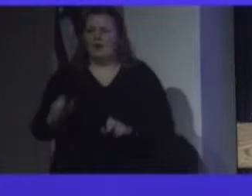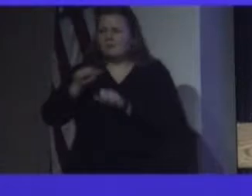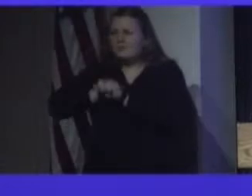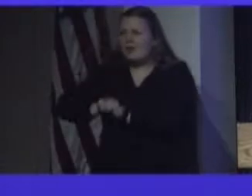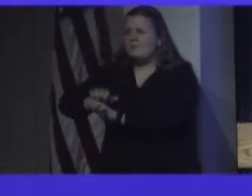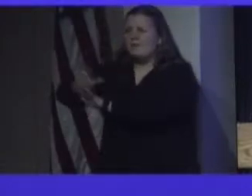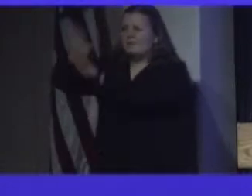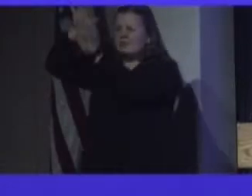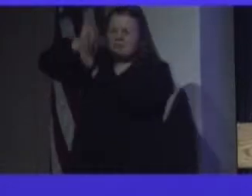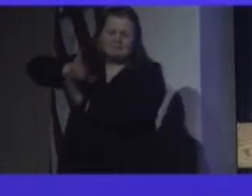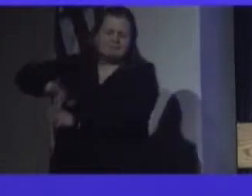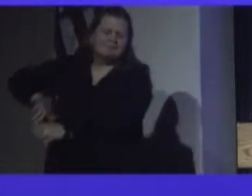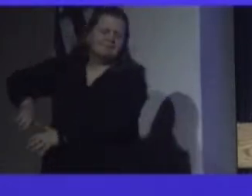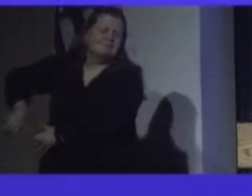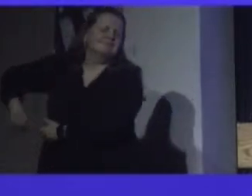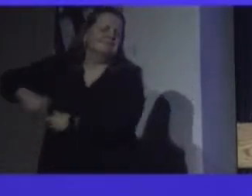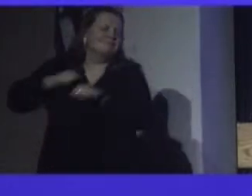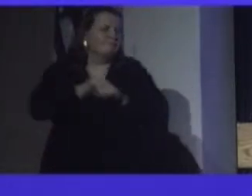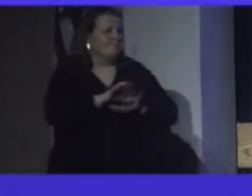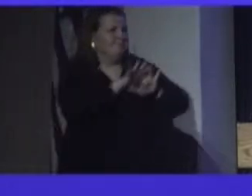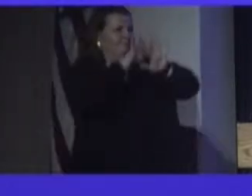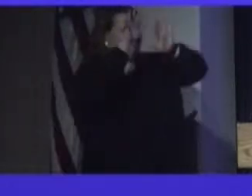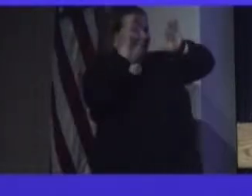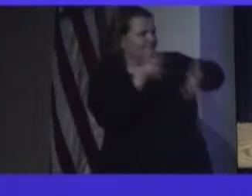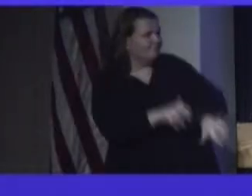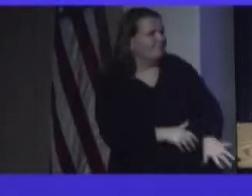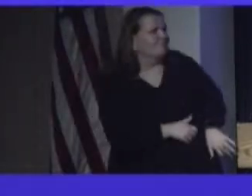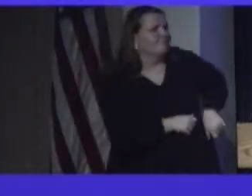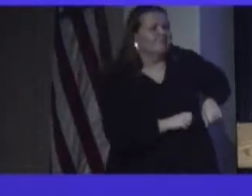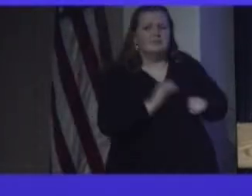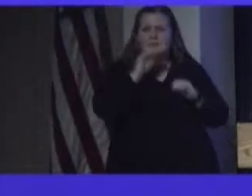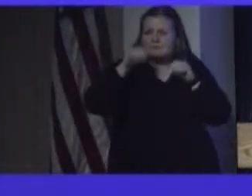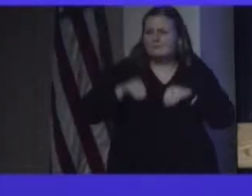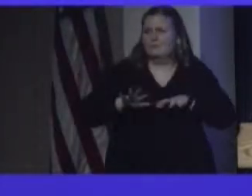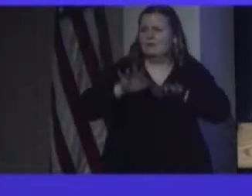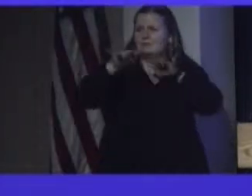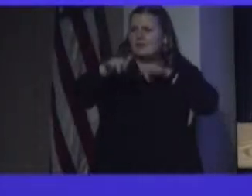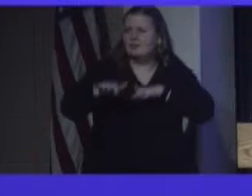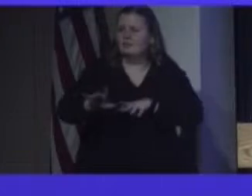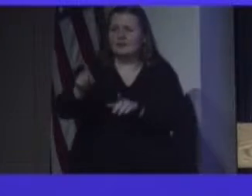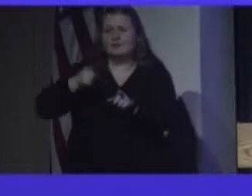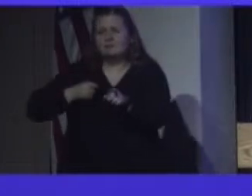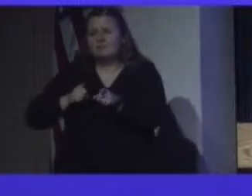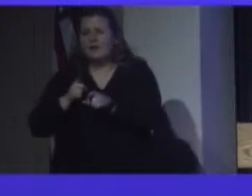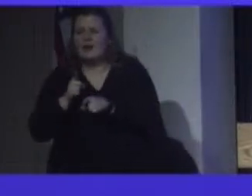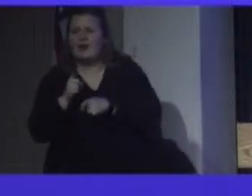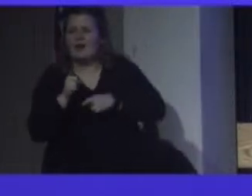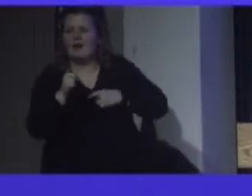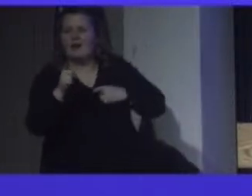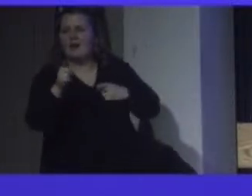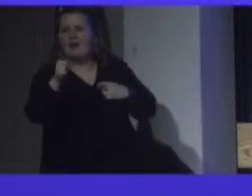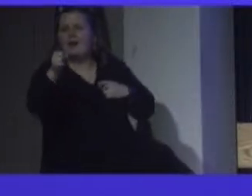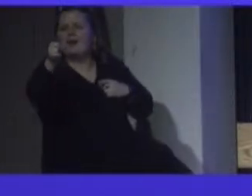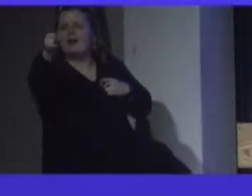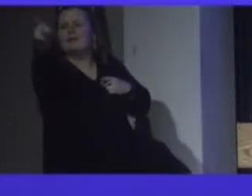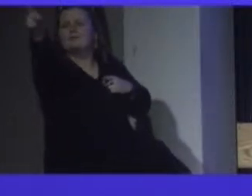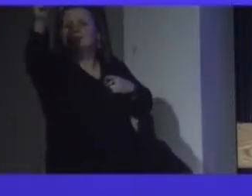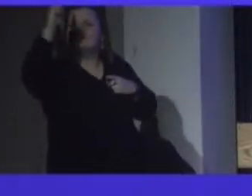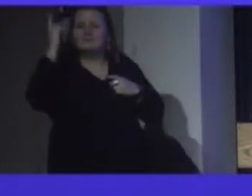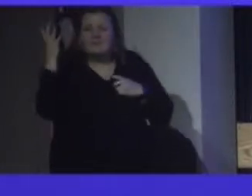I climb every mountain and swim every